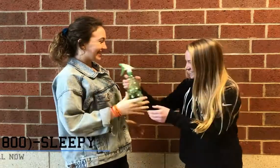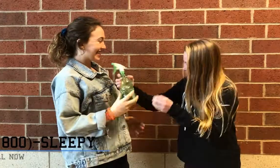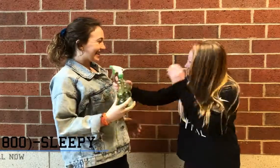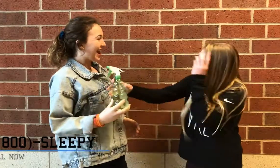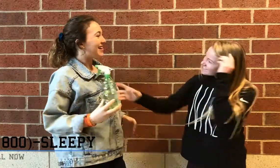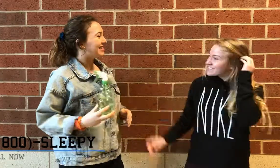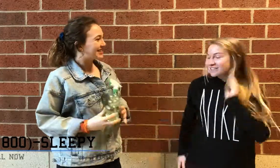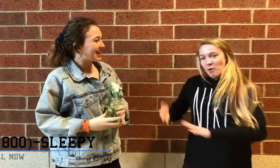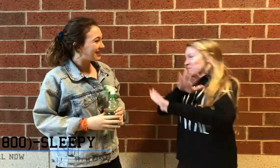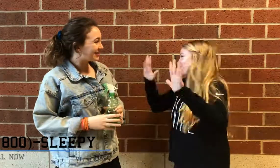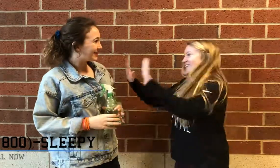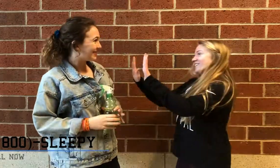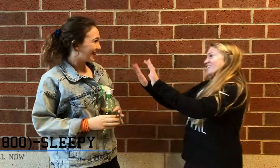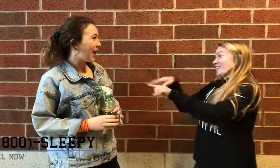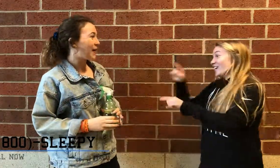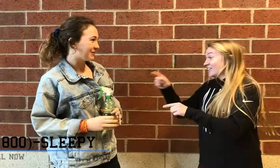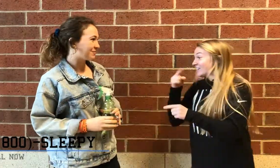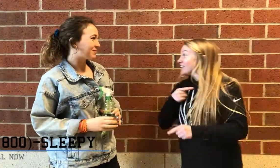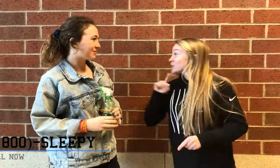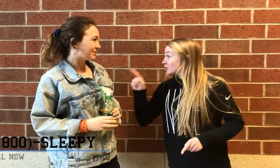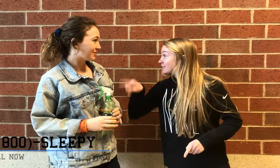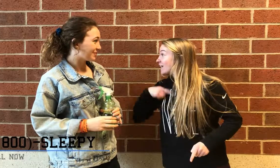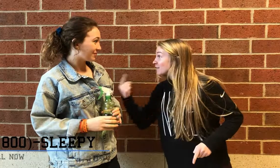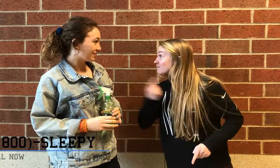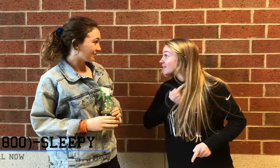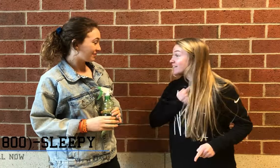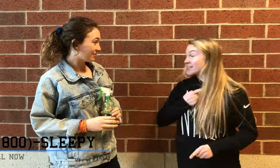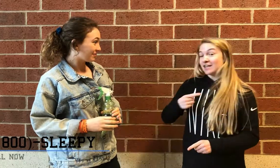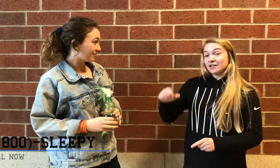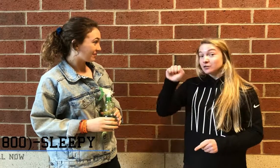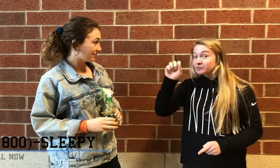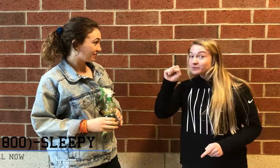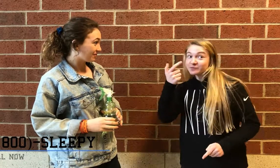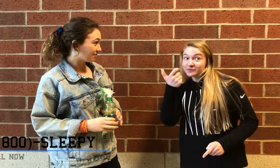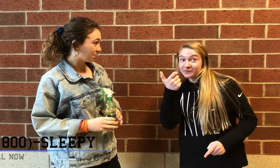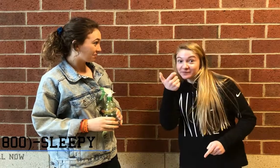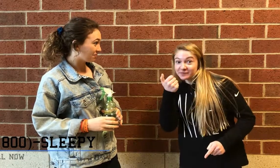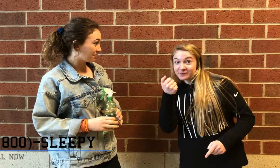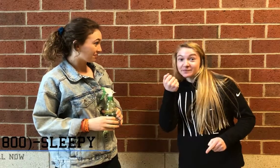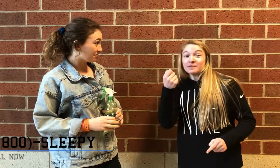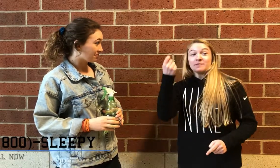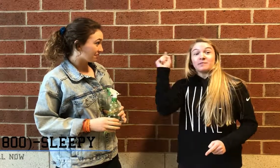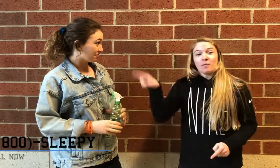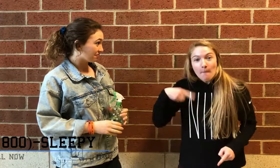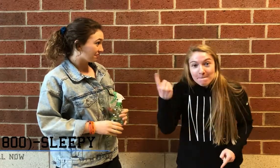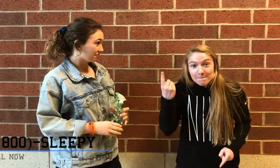Oh my god. Whoa, whoa, whoa. You're telling me that the super sleepy spray is